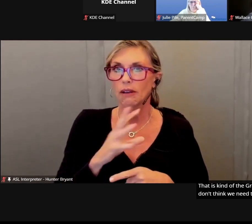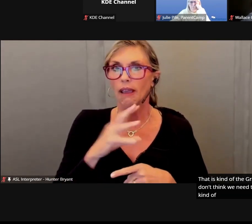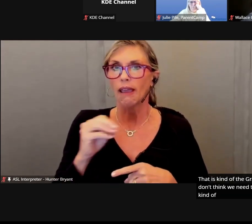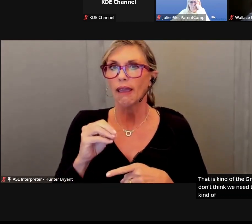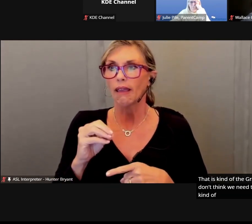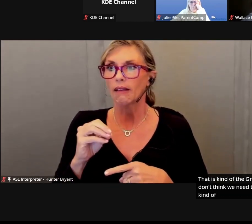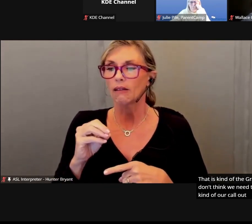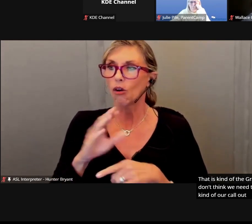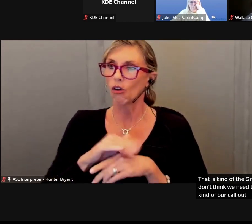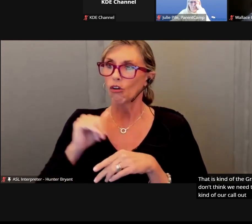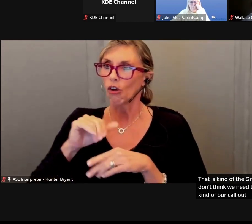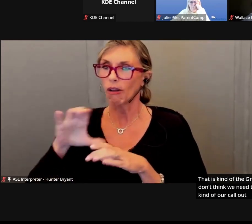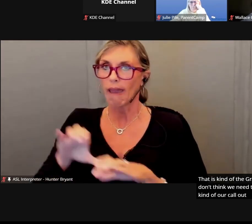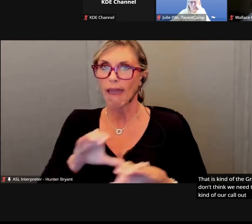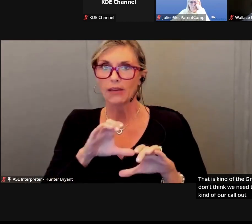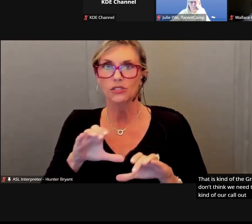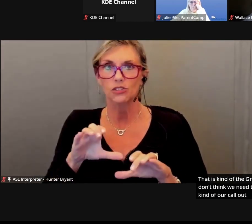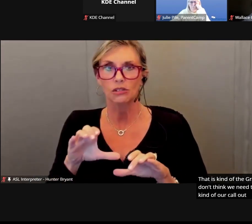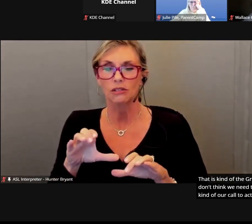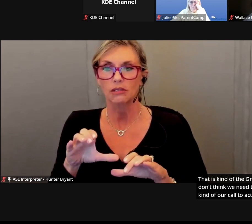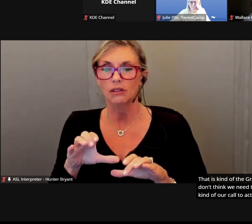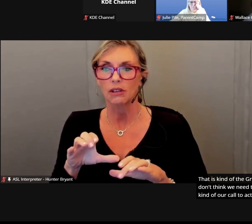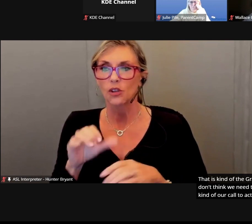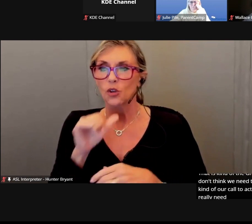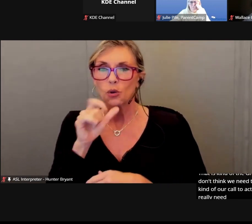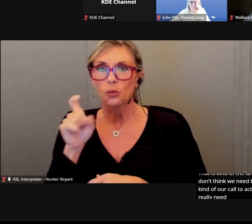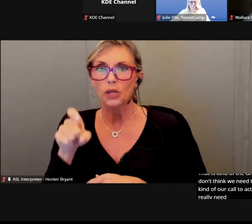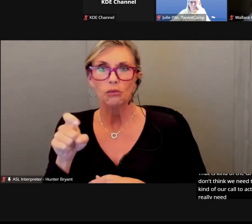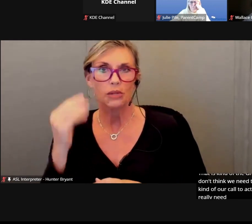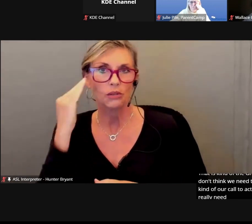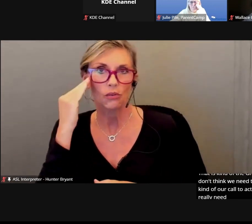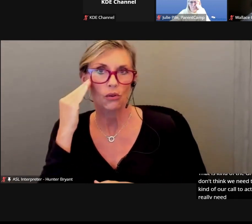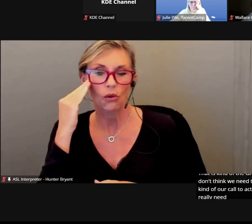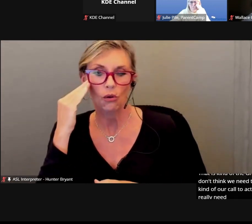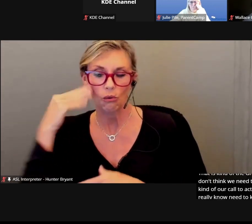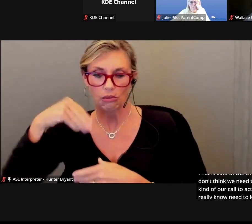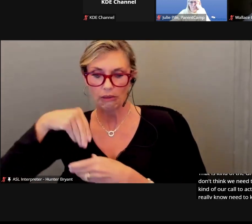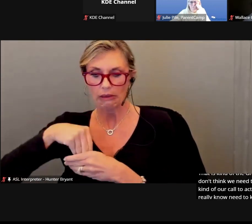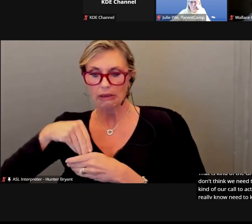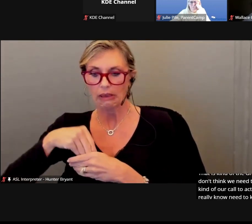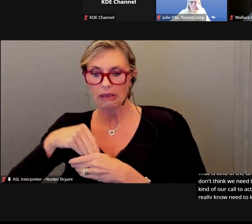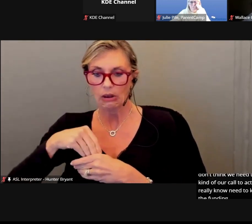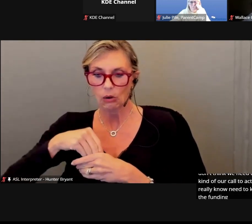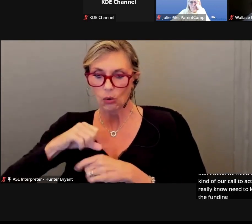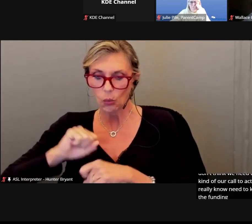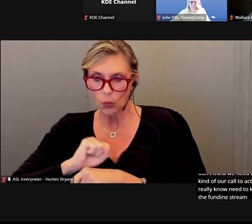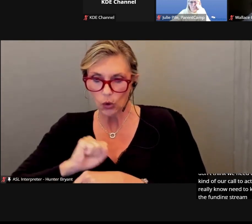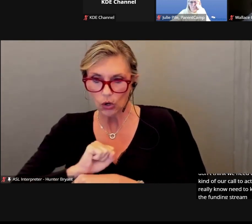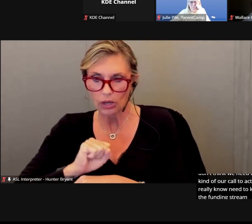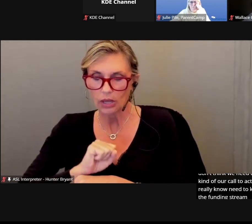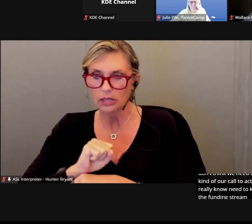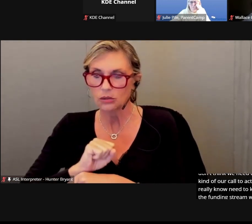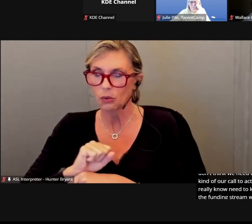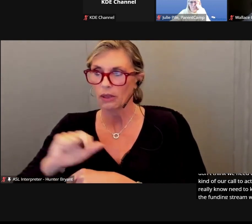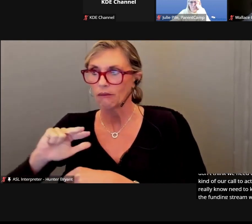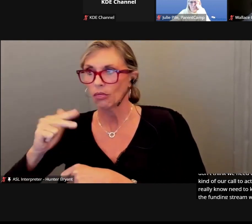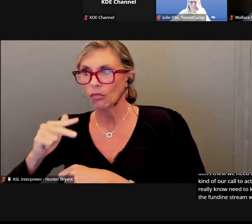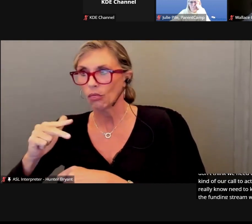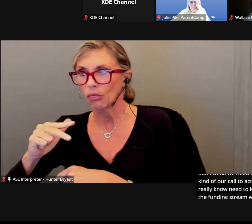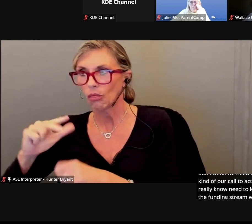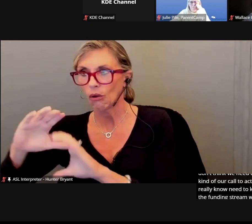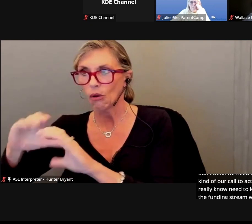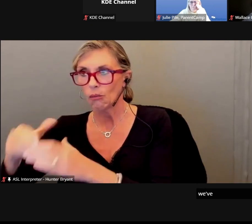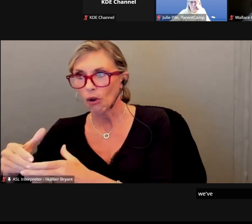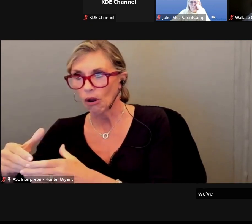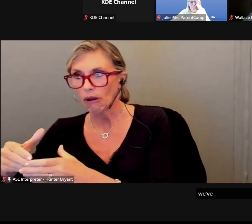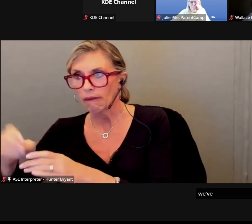this council. We don't really need to know the inner workings of the funding stream. We've got a third-party evaluator, we've got KDE staff,